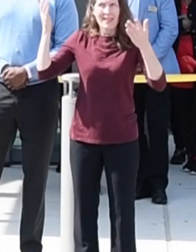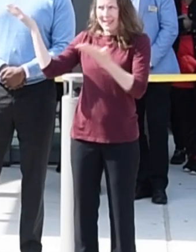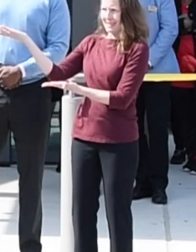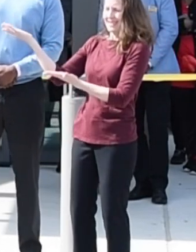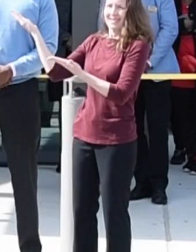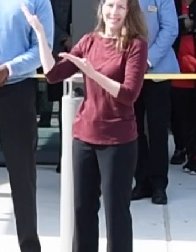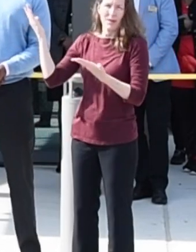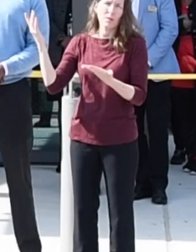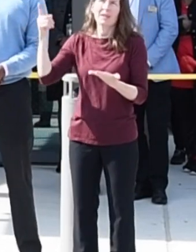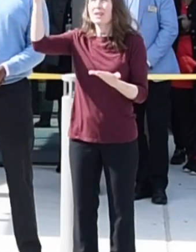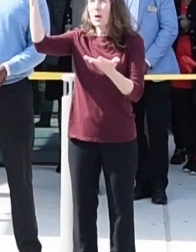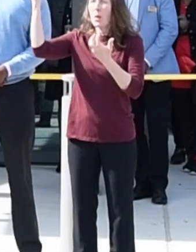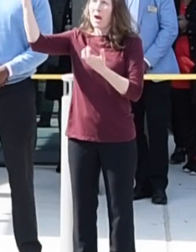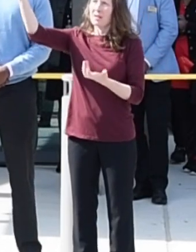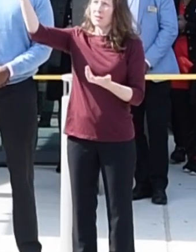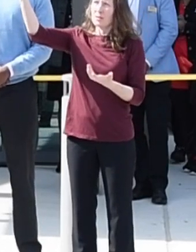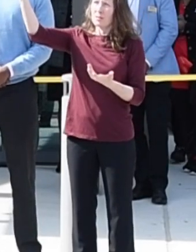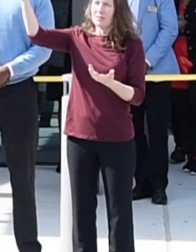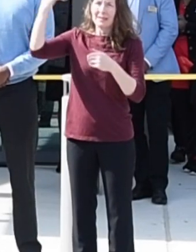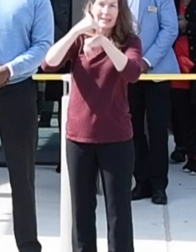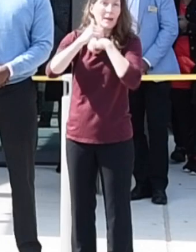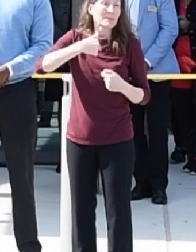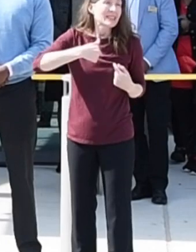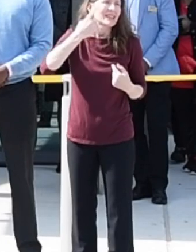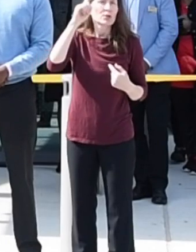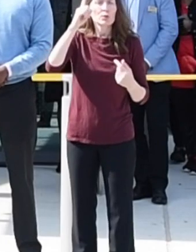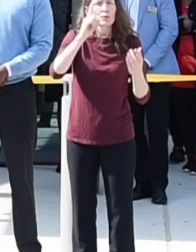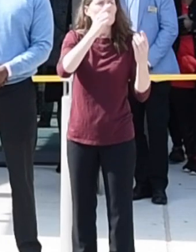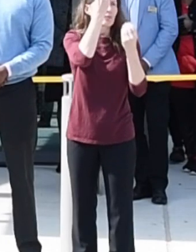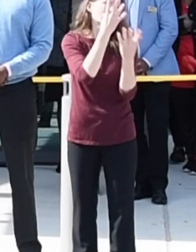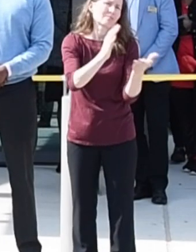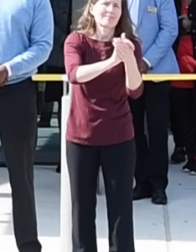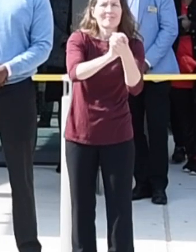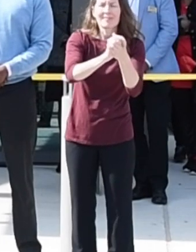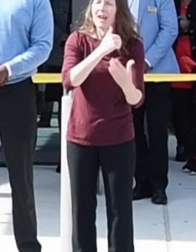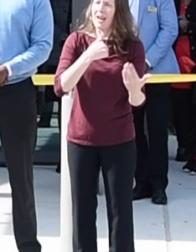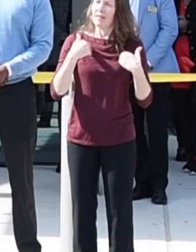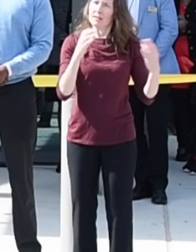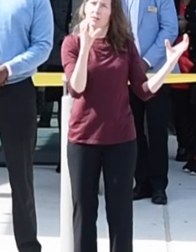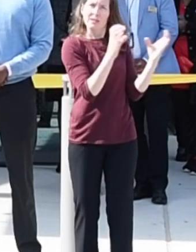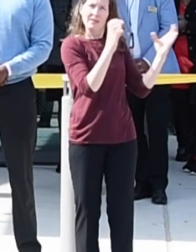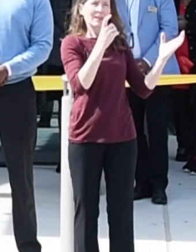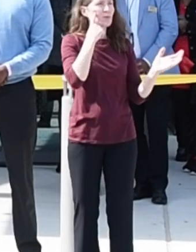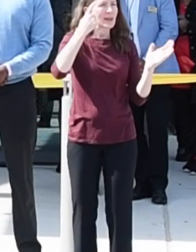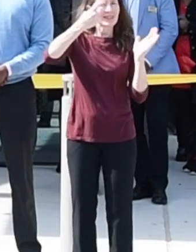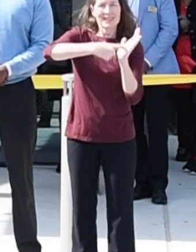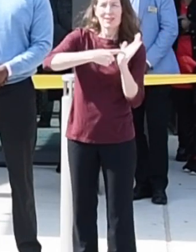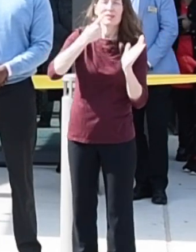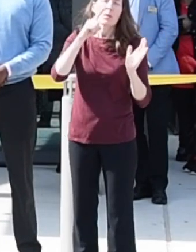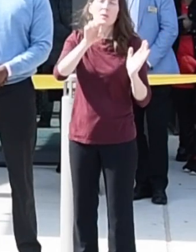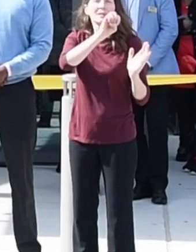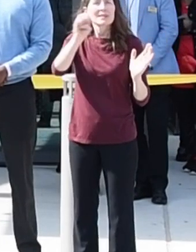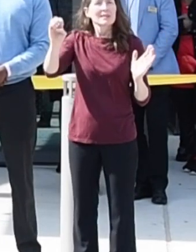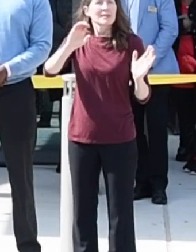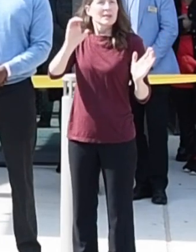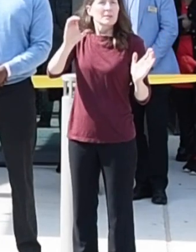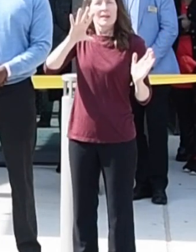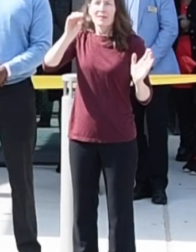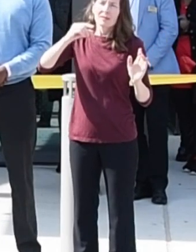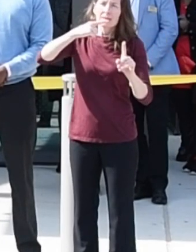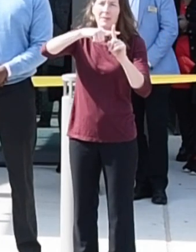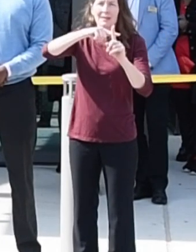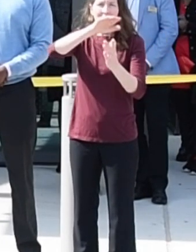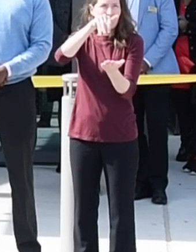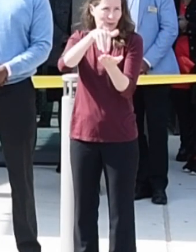his congratulations and best wishes. I have a certificate of recognition here for East Columbia 50-Plus Center,